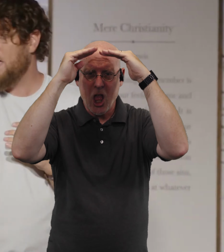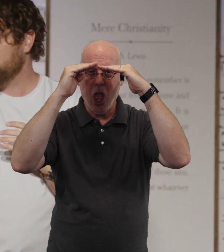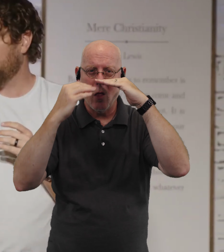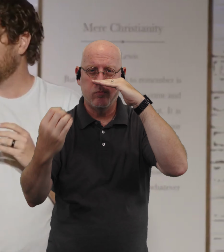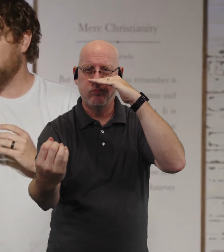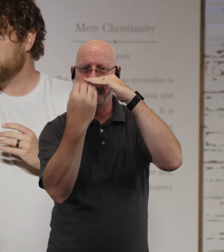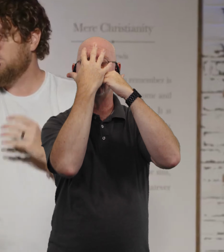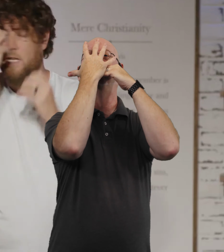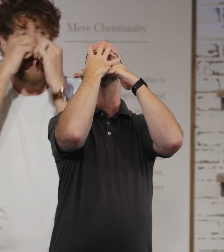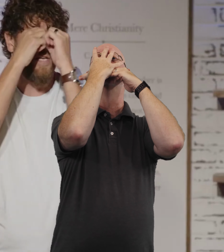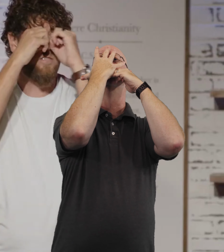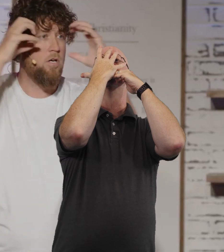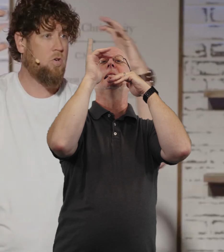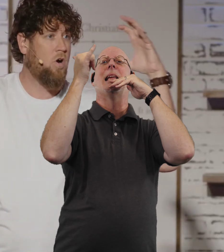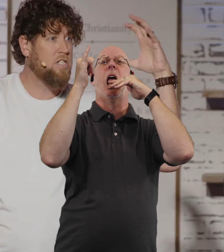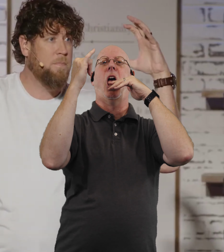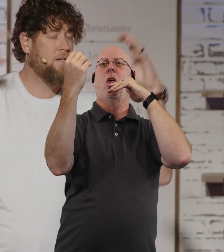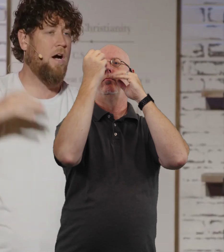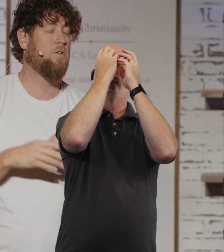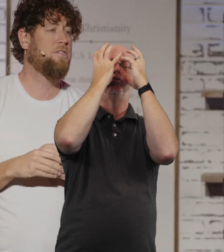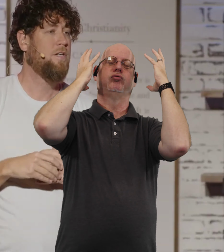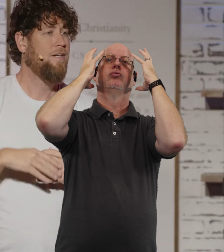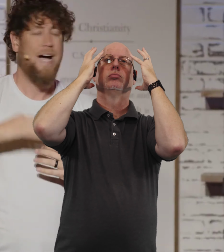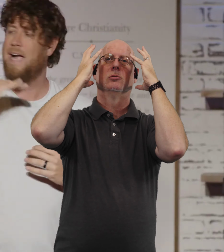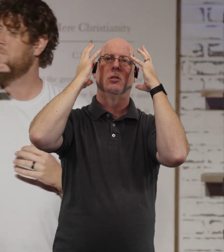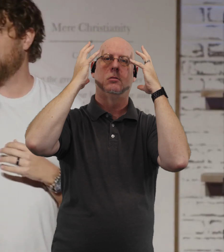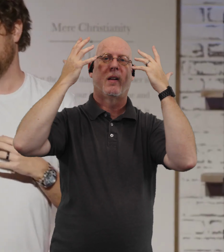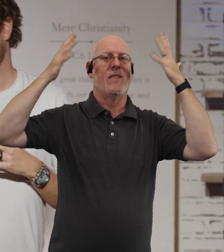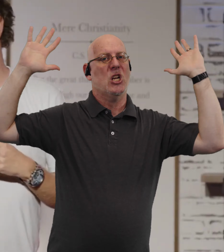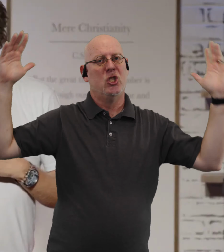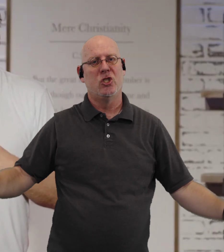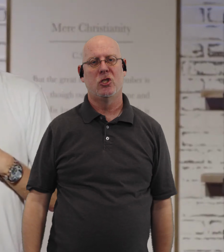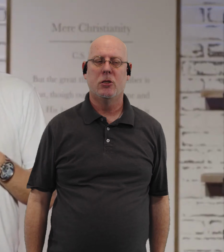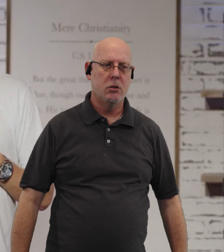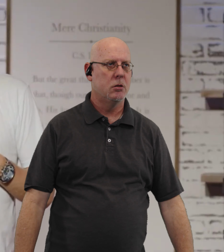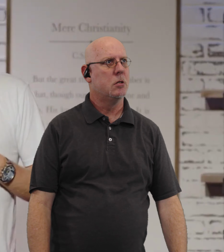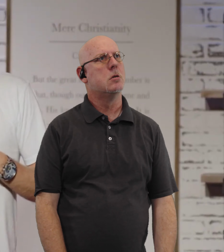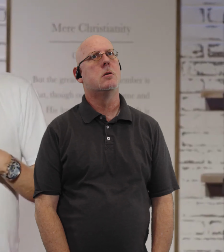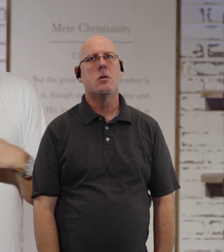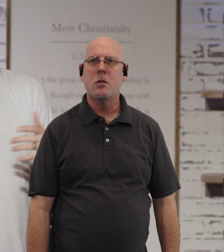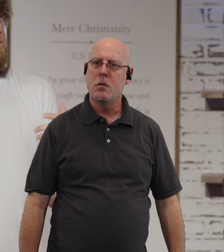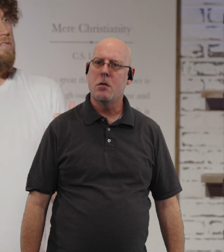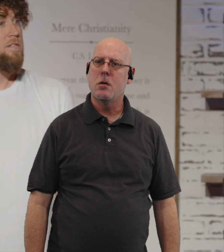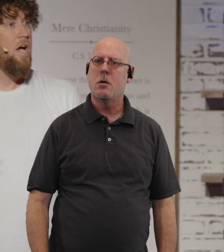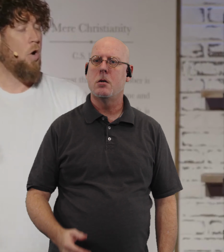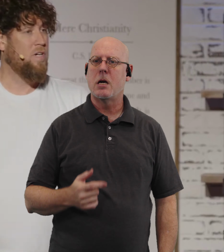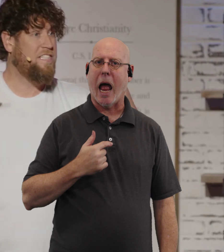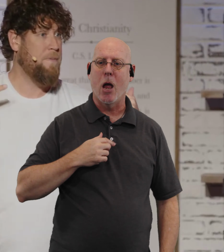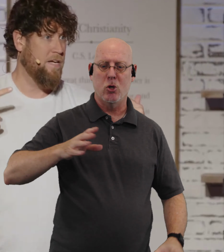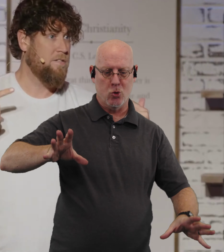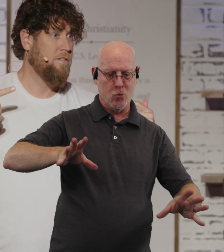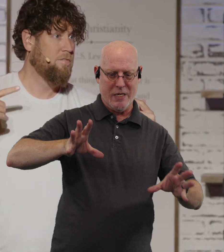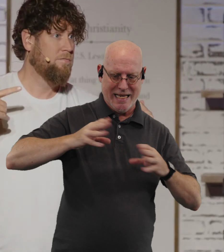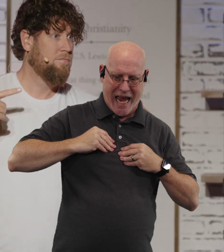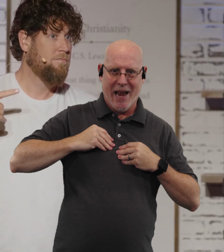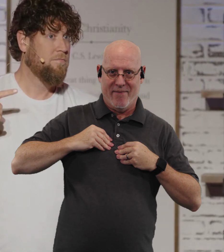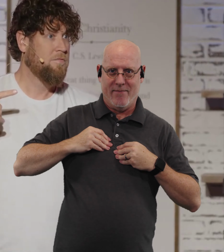yellow paintball right between the eyes, across my goggles, I'm done, right? I was a